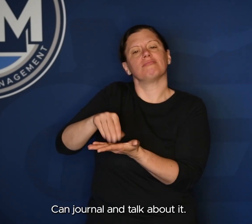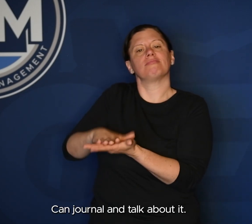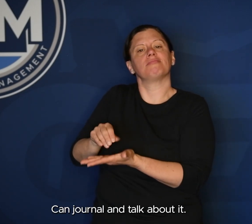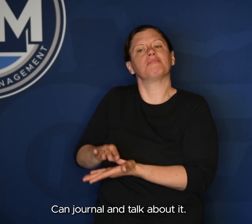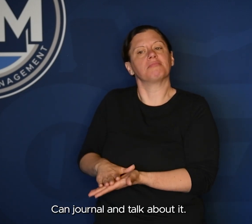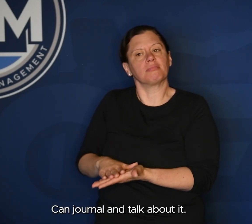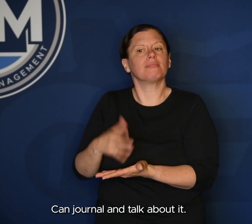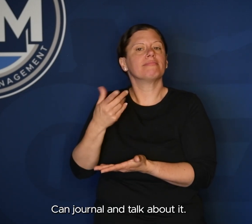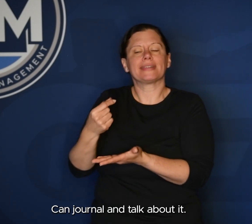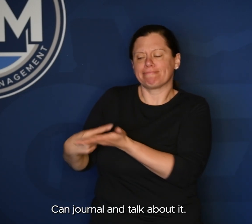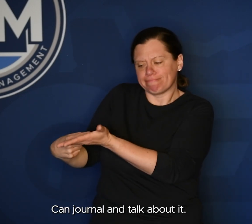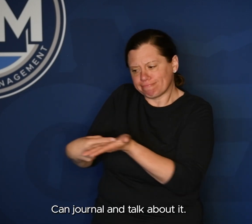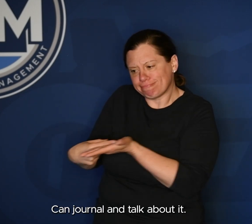Journal and talk about it.